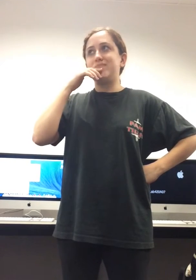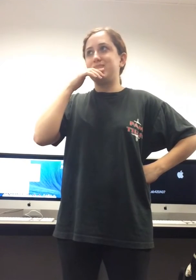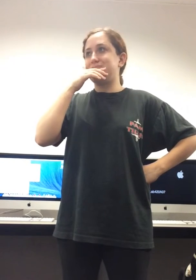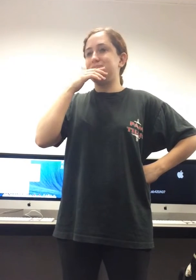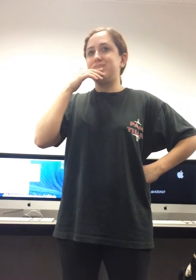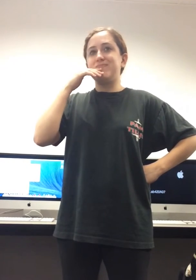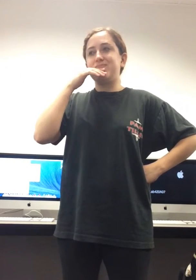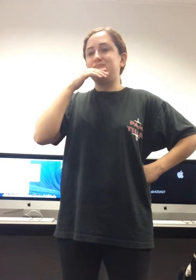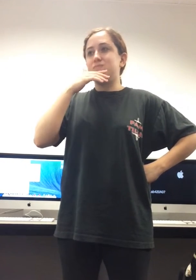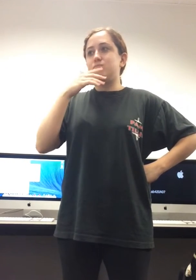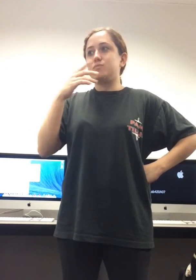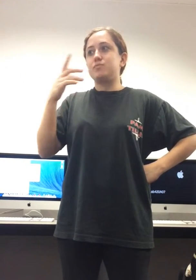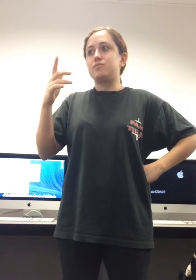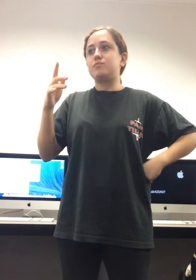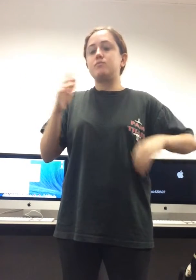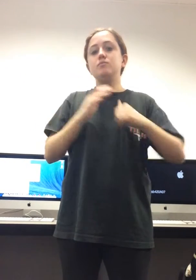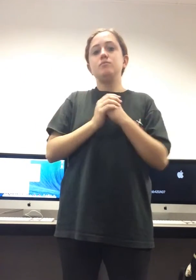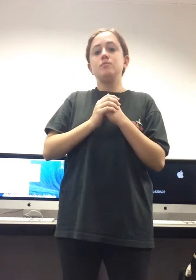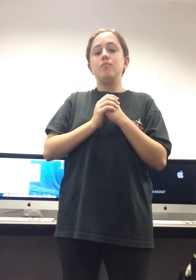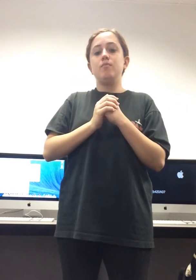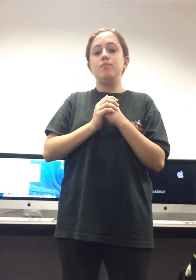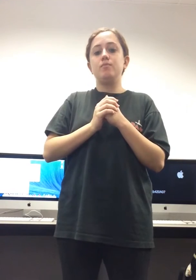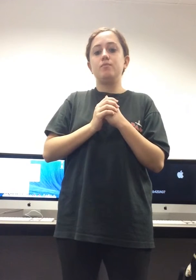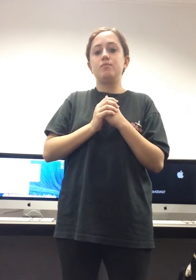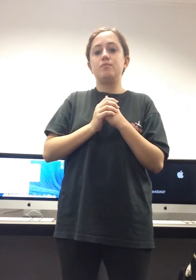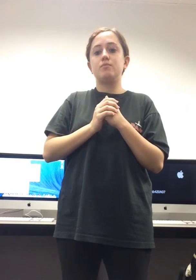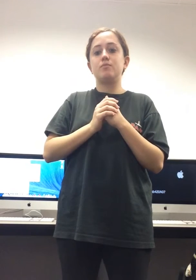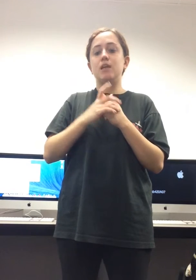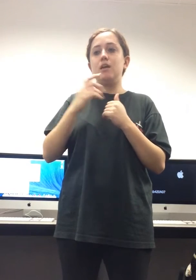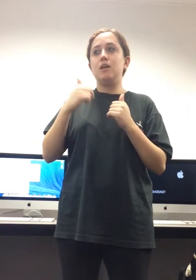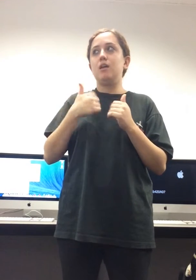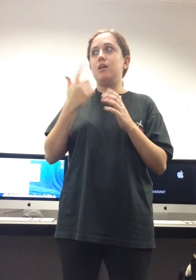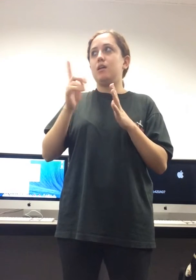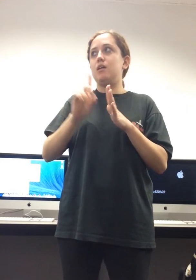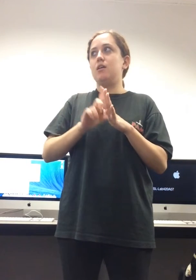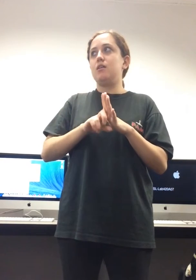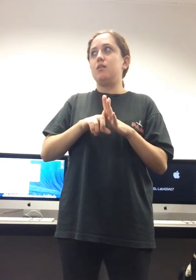of the principles of our entire government and system. In ASL.